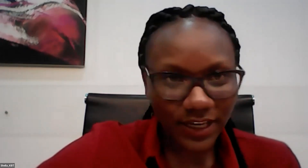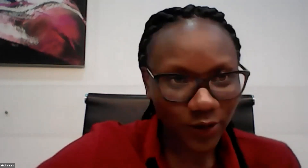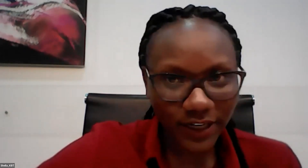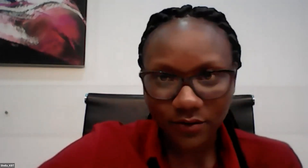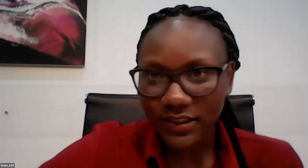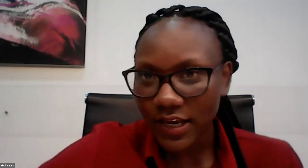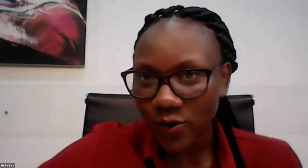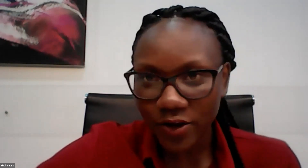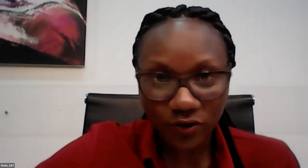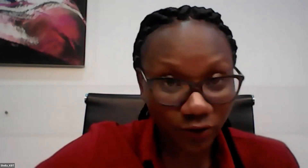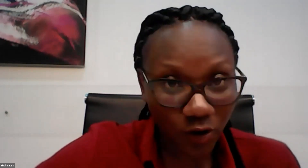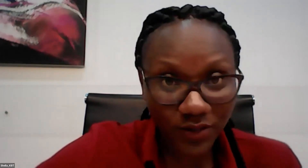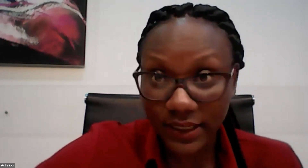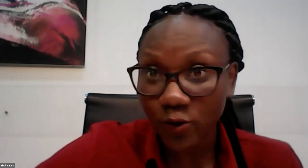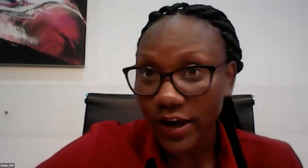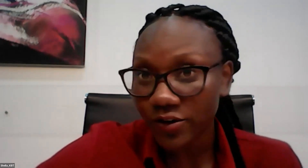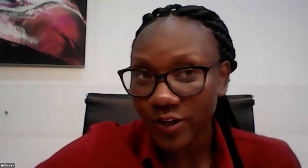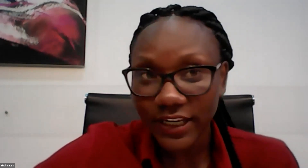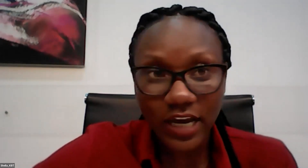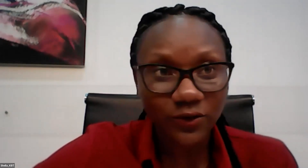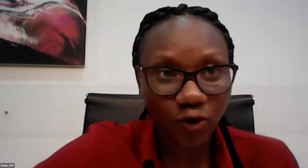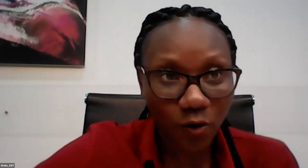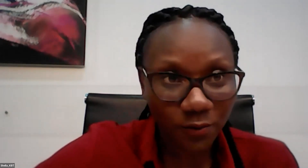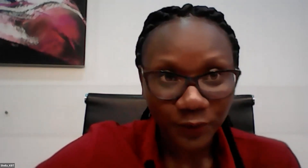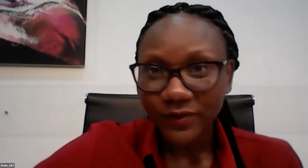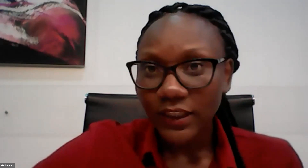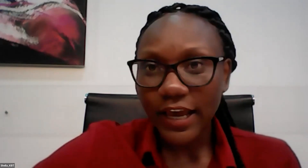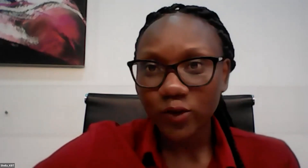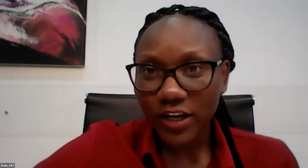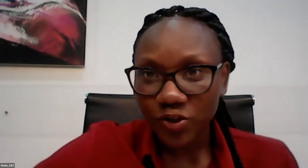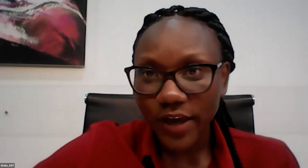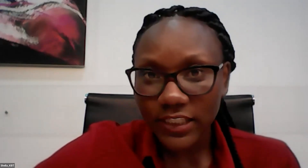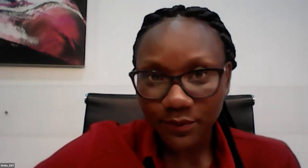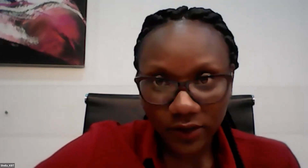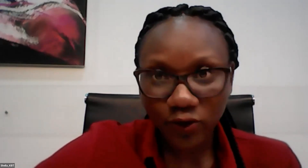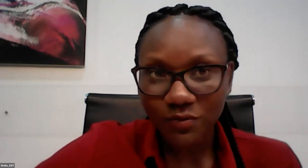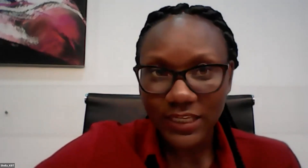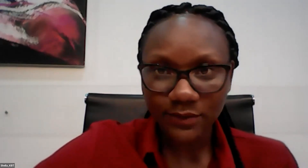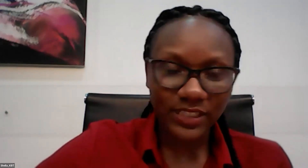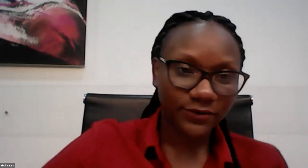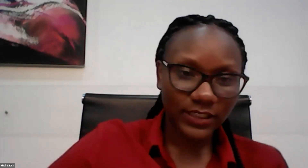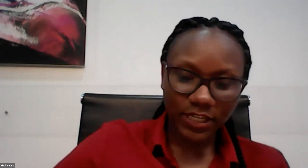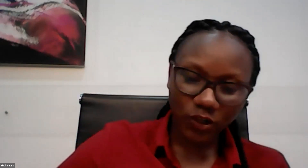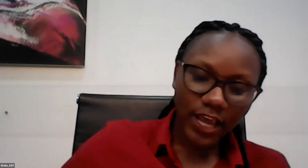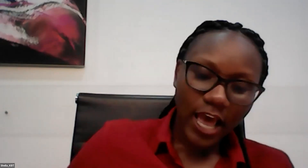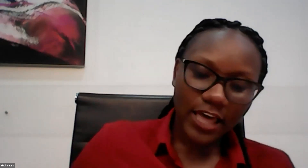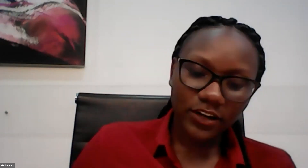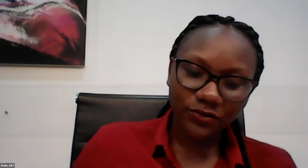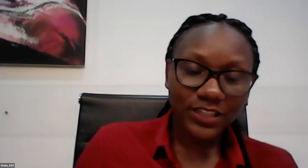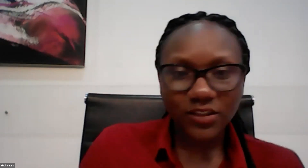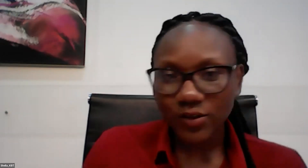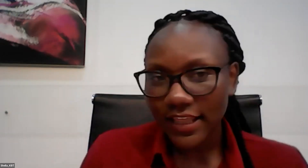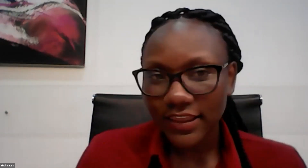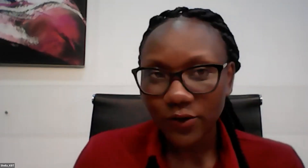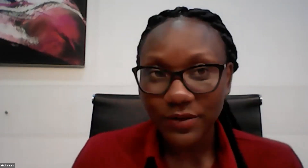free to say your name, say where you're from, say where you're joining us from, and what you expect from this specific session. At the end